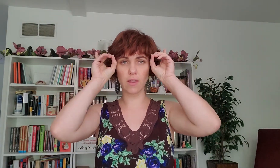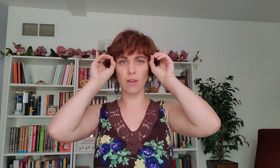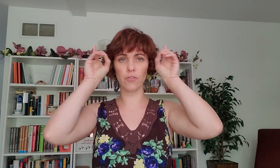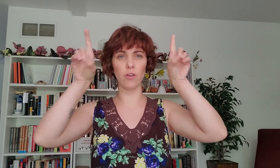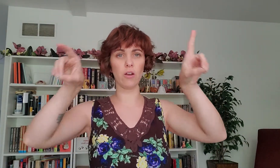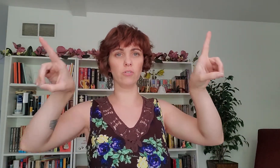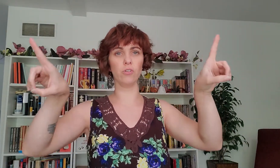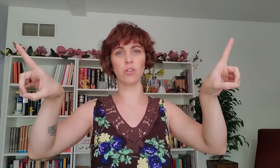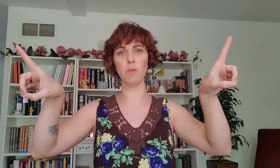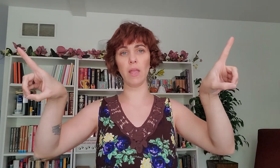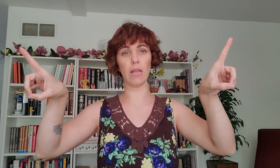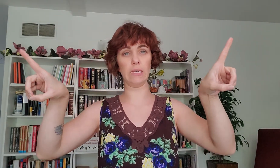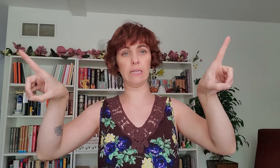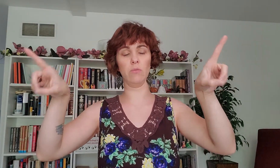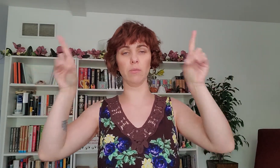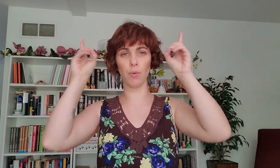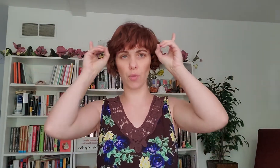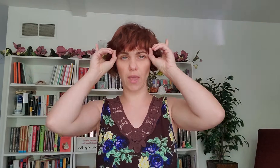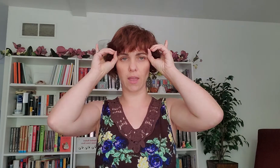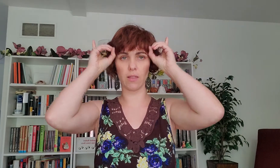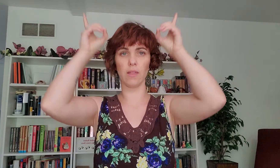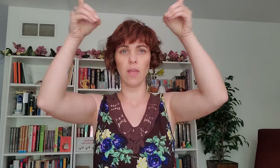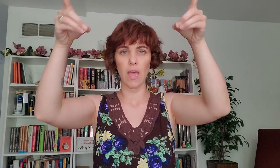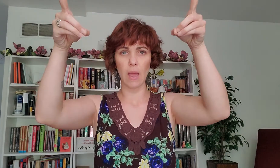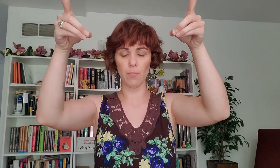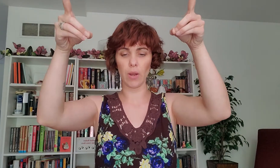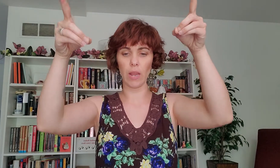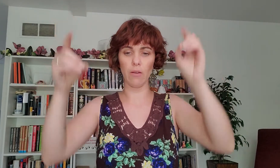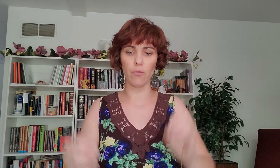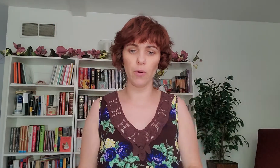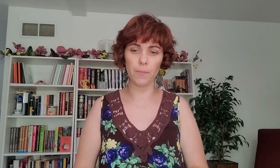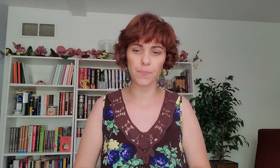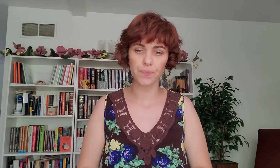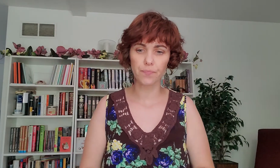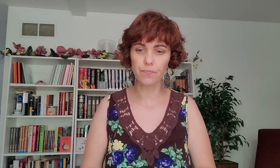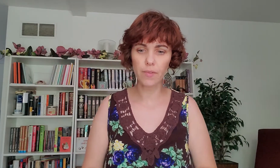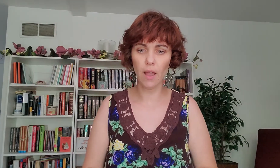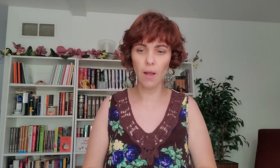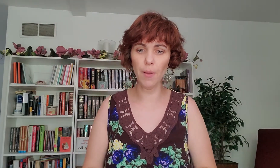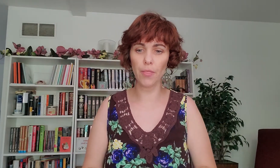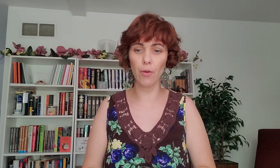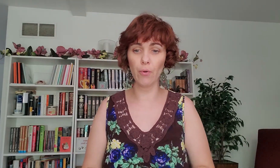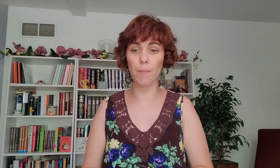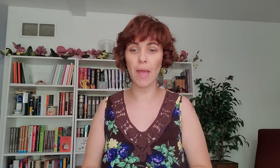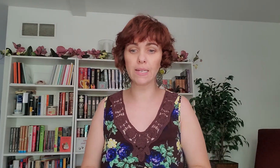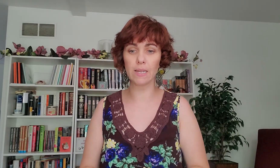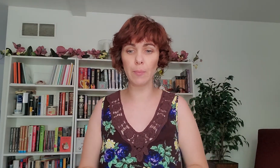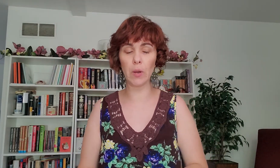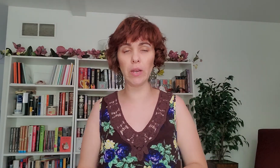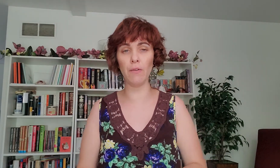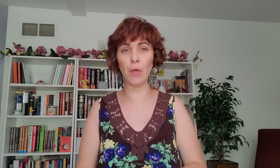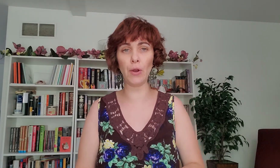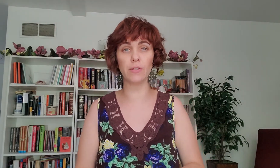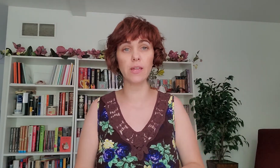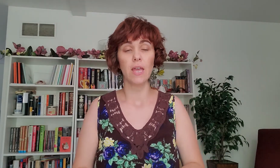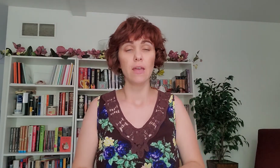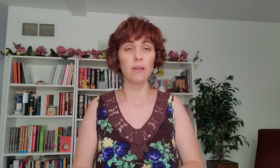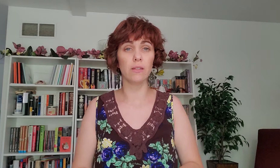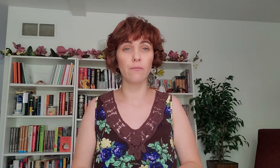for doctrine. You're just making a D with both hands and bringing it forward. The Romantic period of the arts is